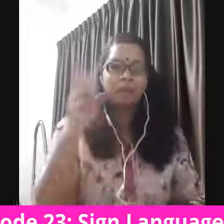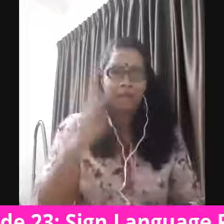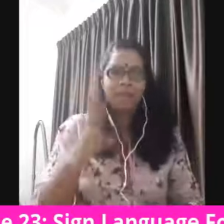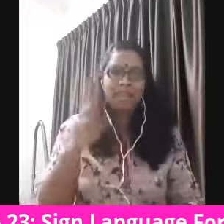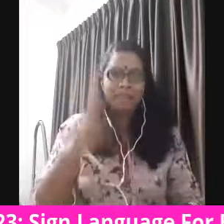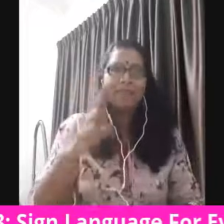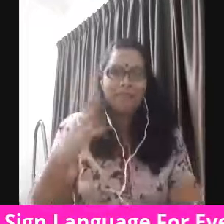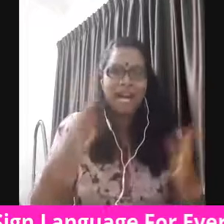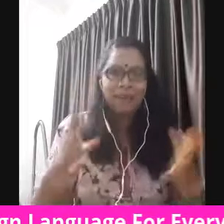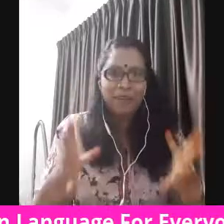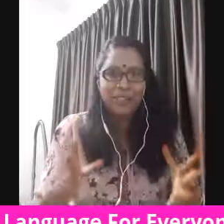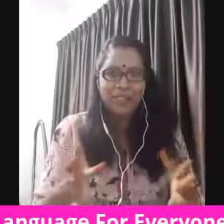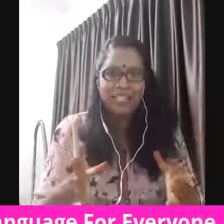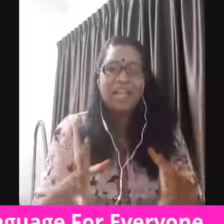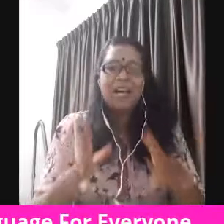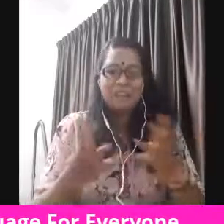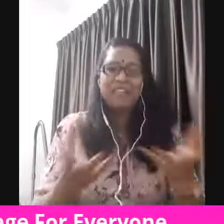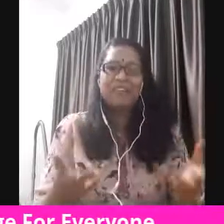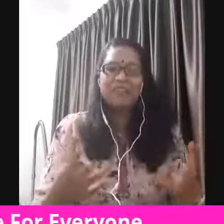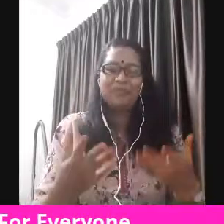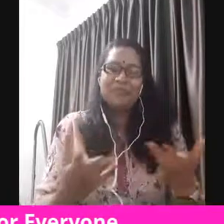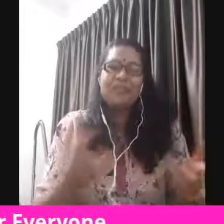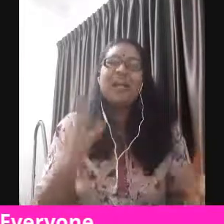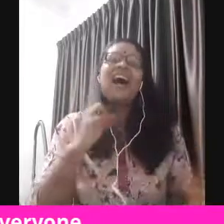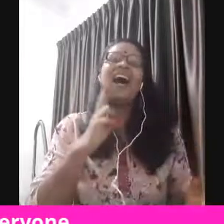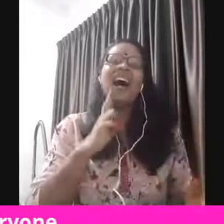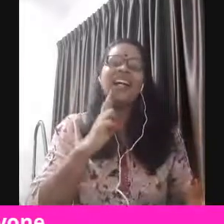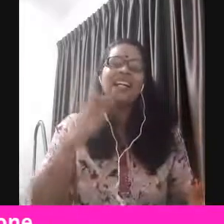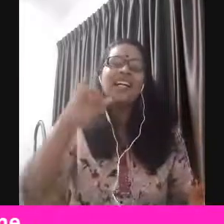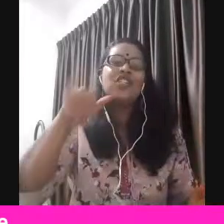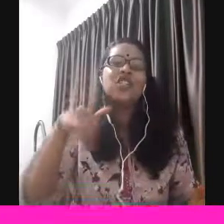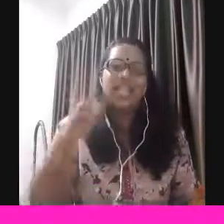RJ. Maybe. I'm not very sure, but